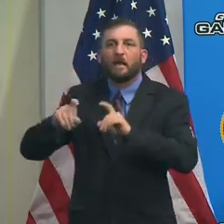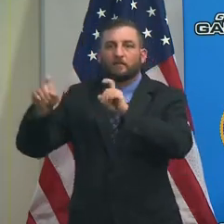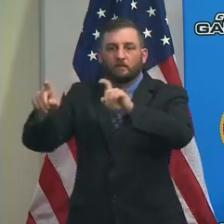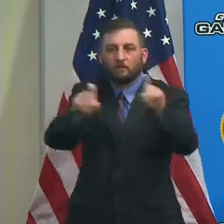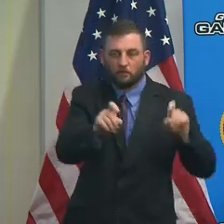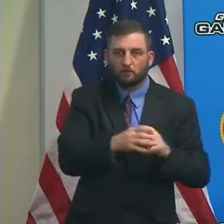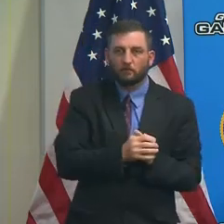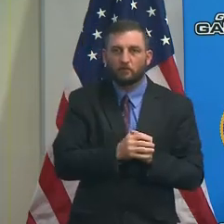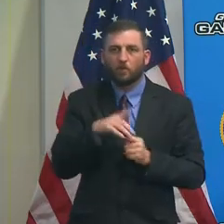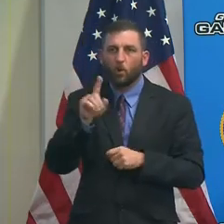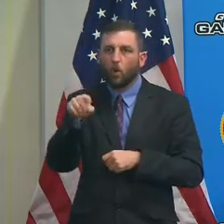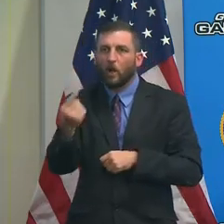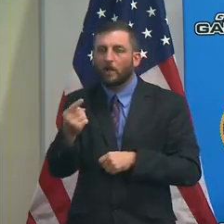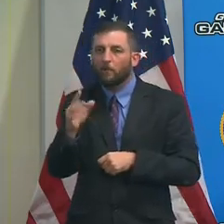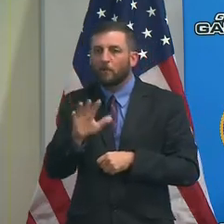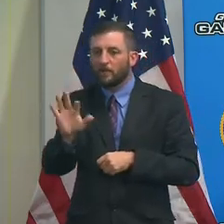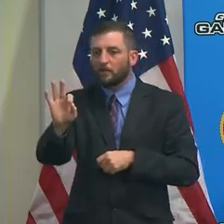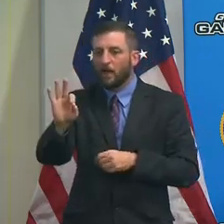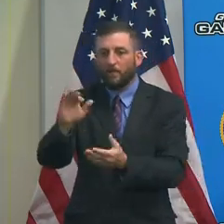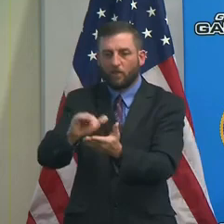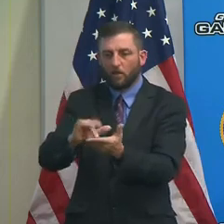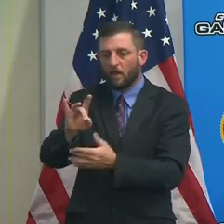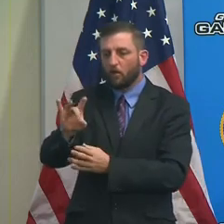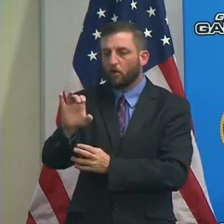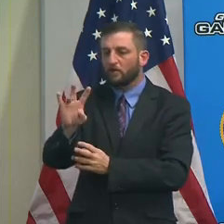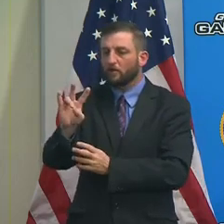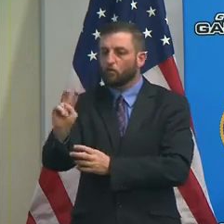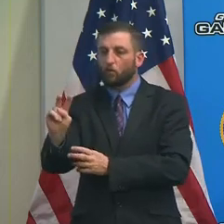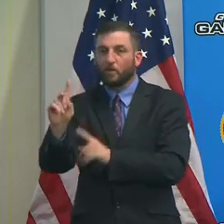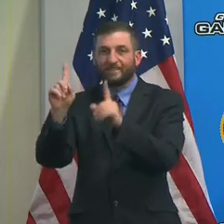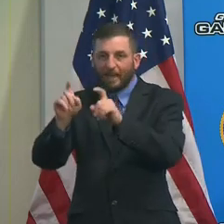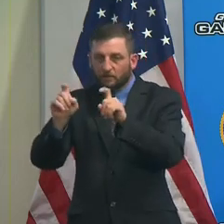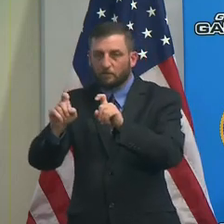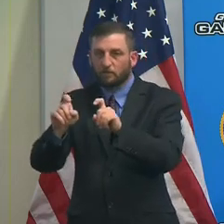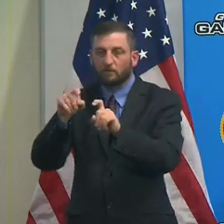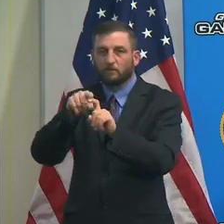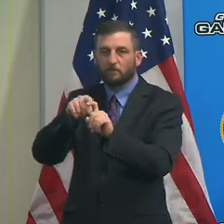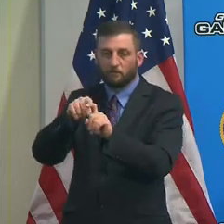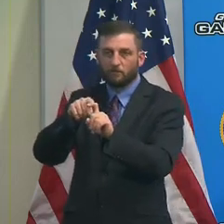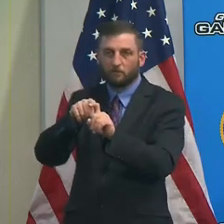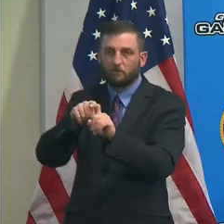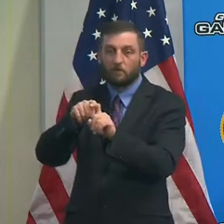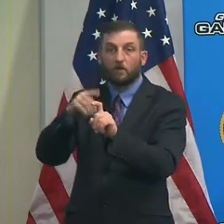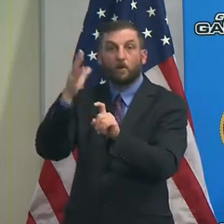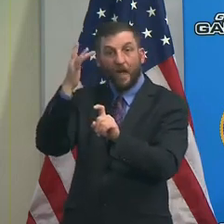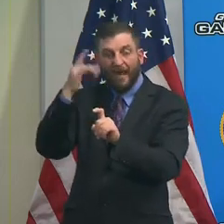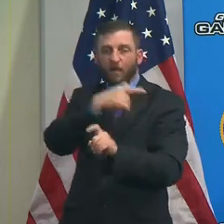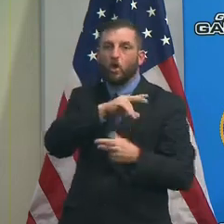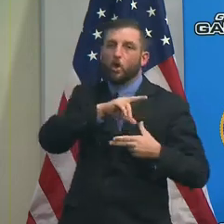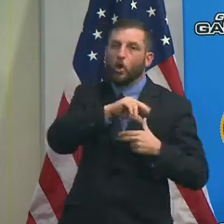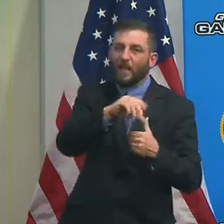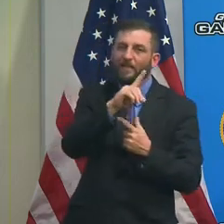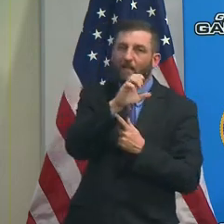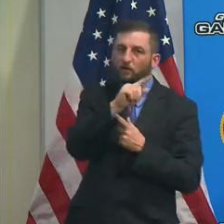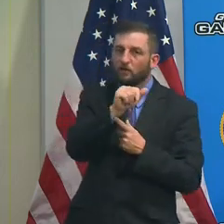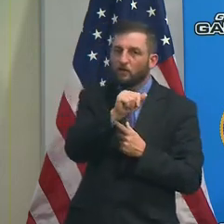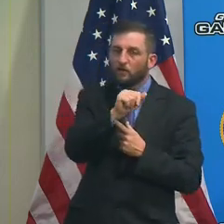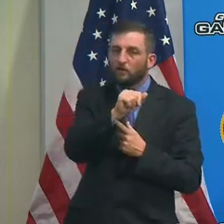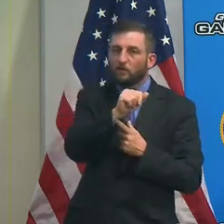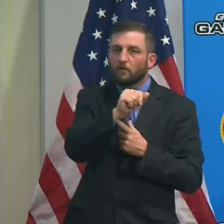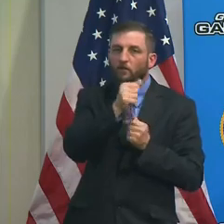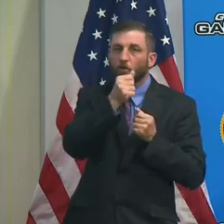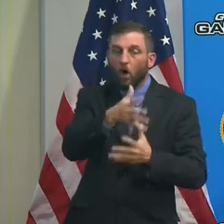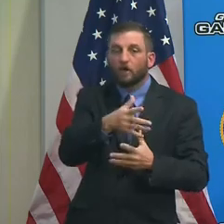We were reporting only 9,872 tests, and that's because of Hurricane Delta. We had to suspend much